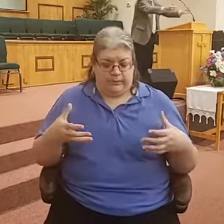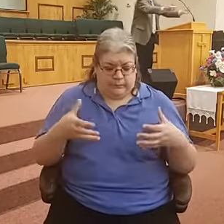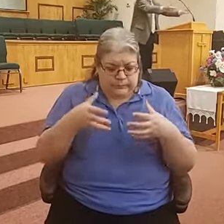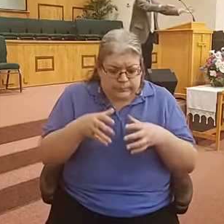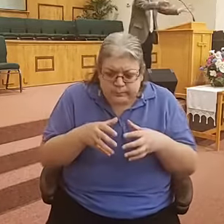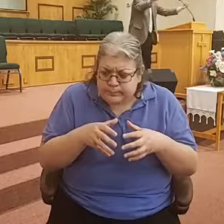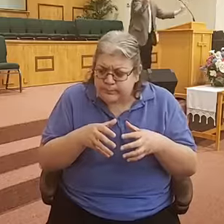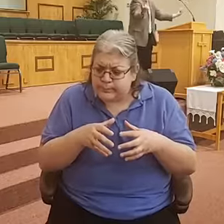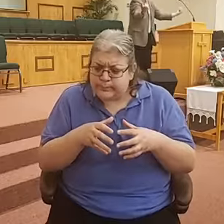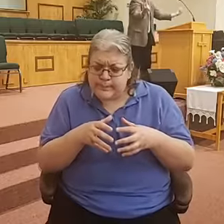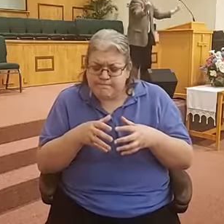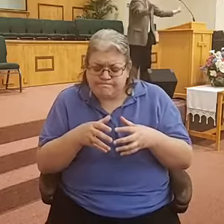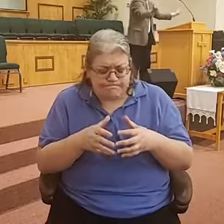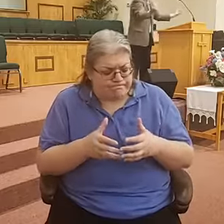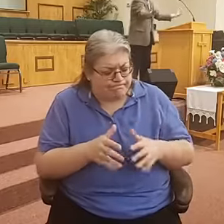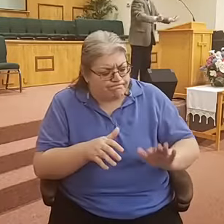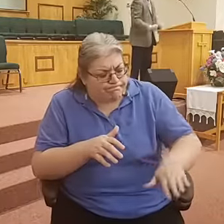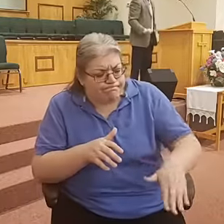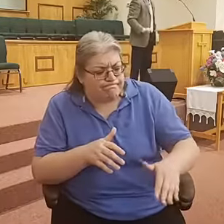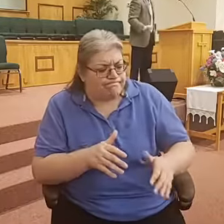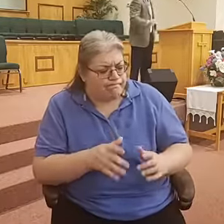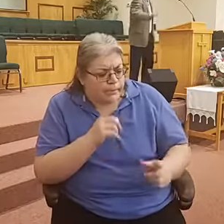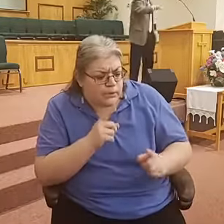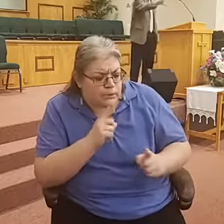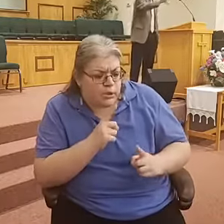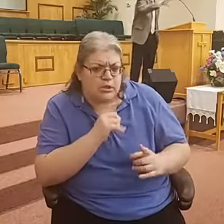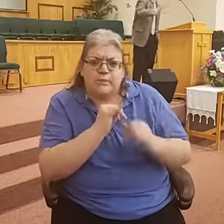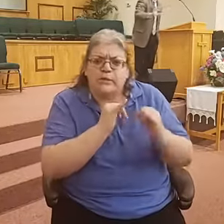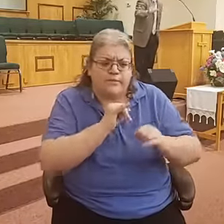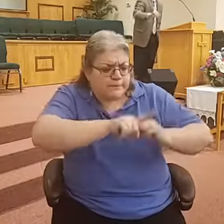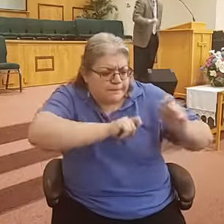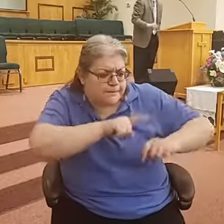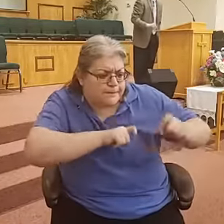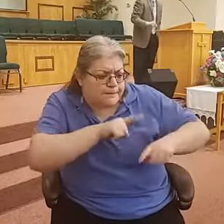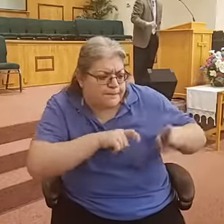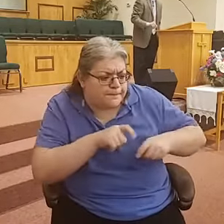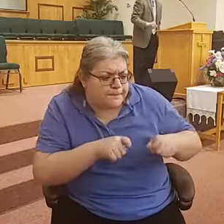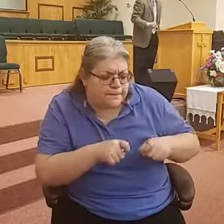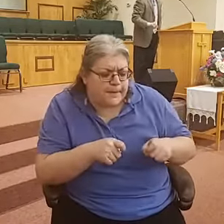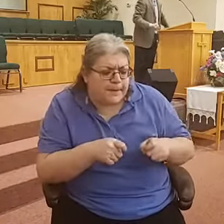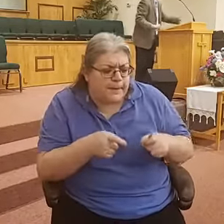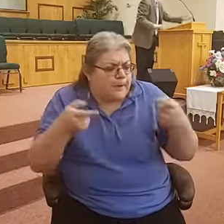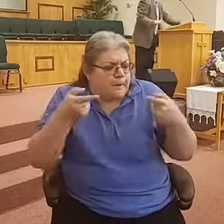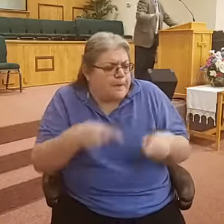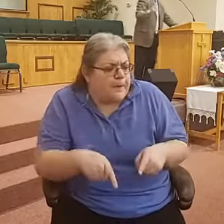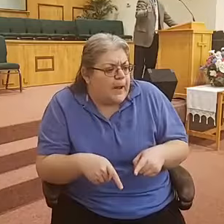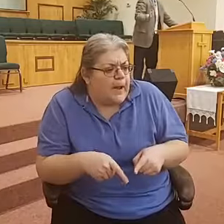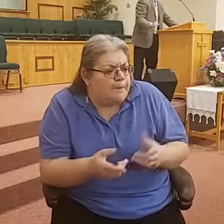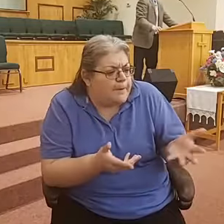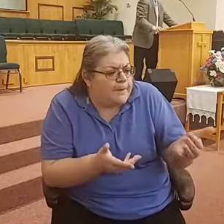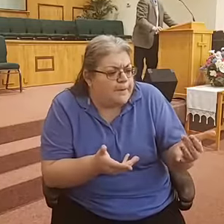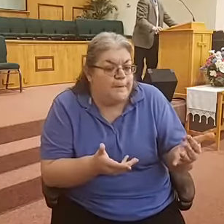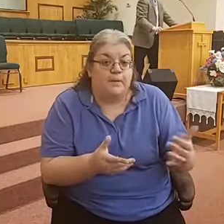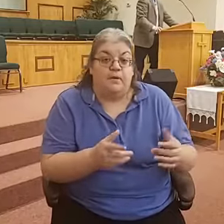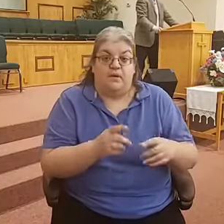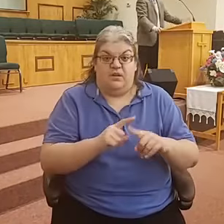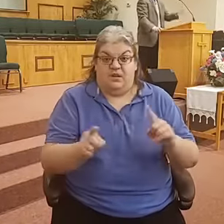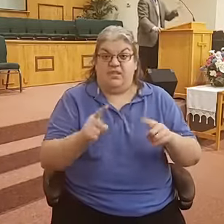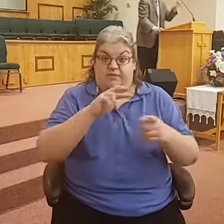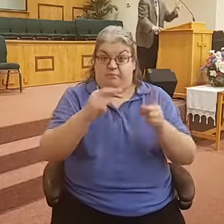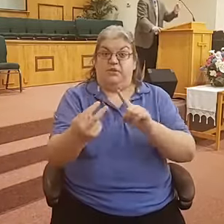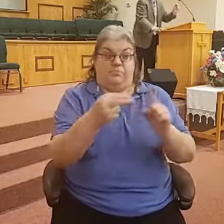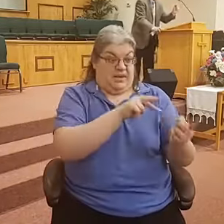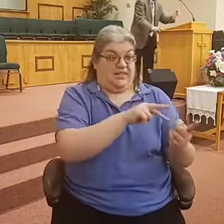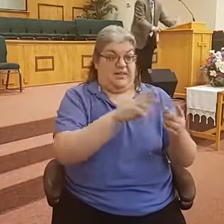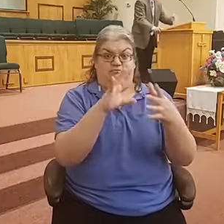and talk to them and interview them afterward and get a number of perspectives, some positive, some negative. But